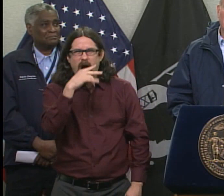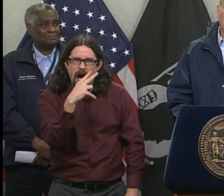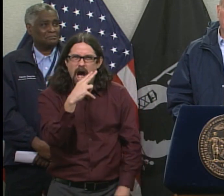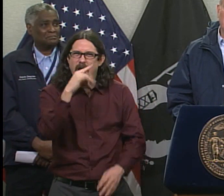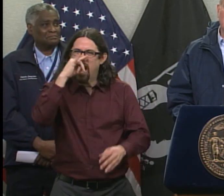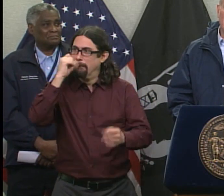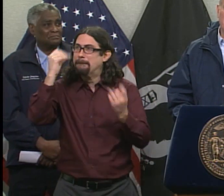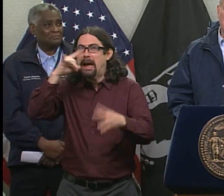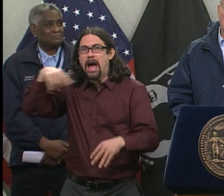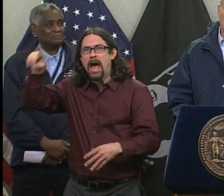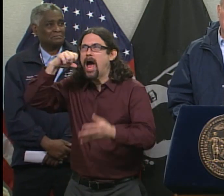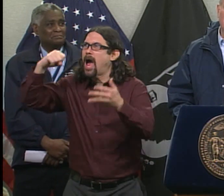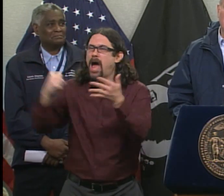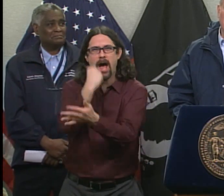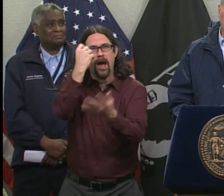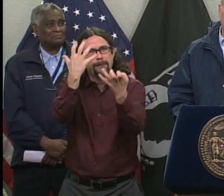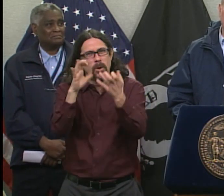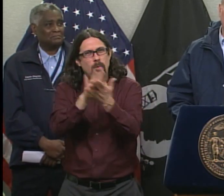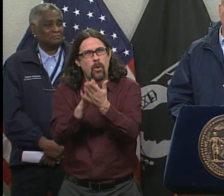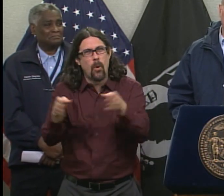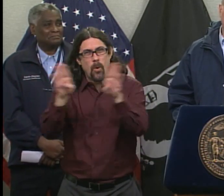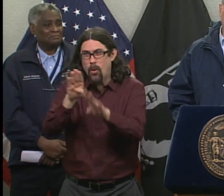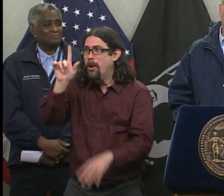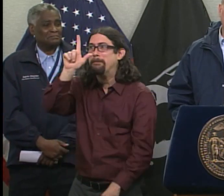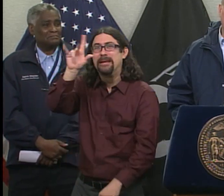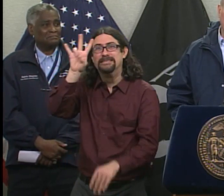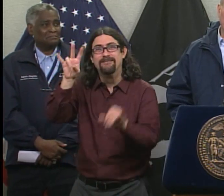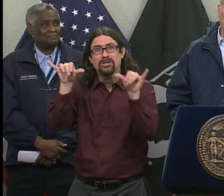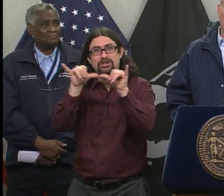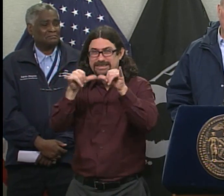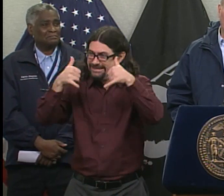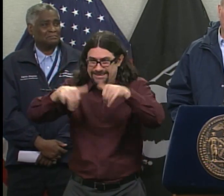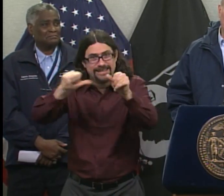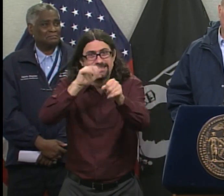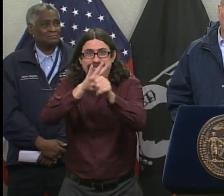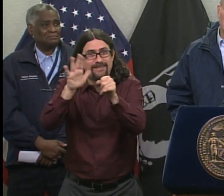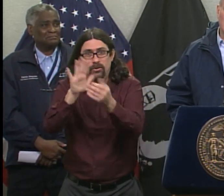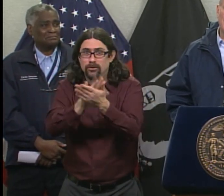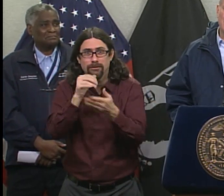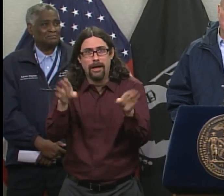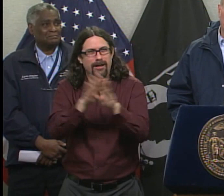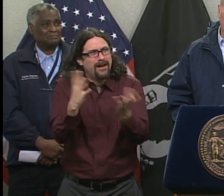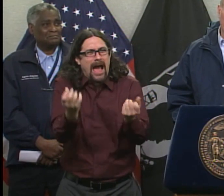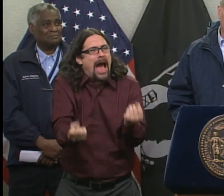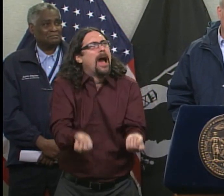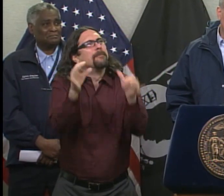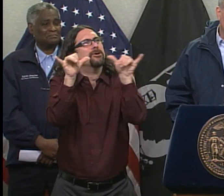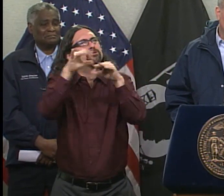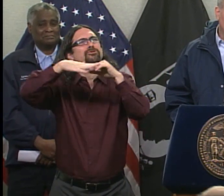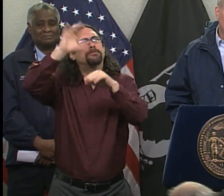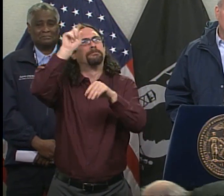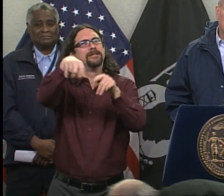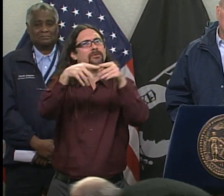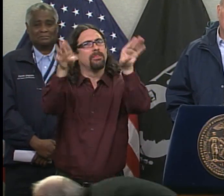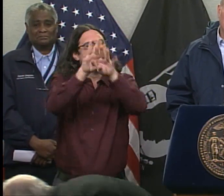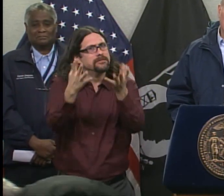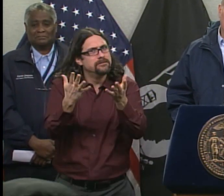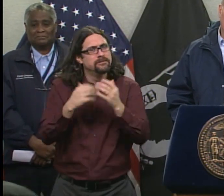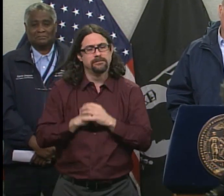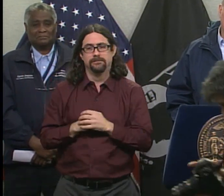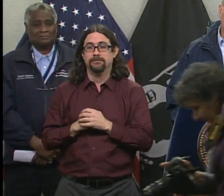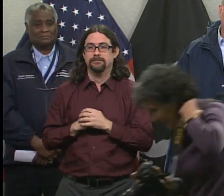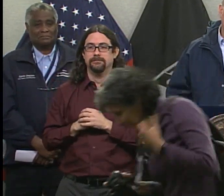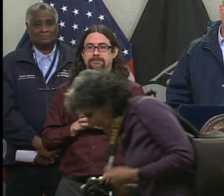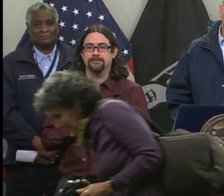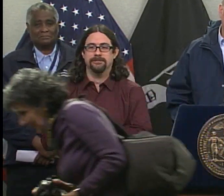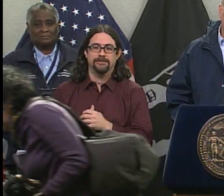in-house unpaid lobbyist named Dante de Blasio, who the hint of snow was calling for a snow day. Like an inch of snow, he wanted a snow day. So I certainly understand